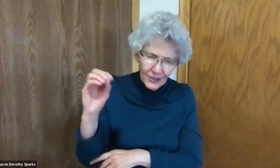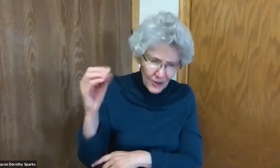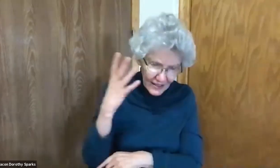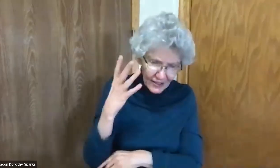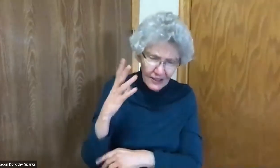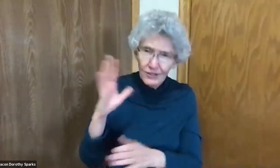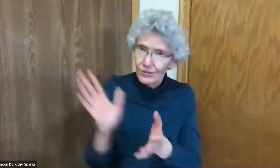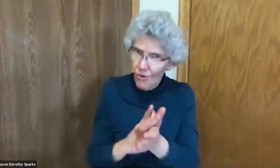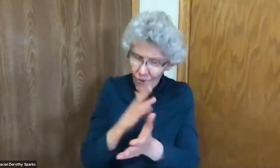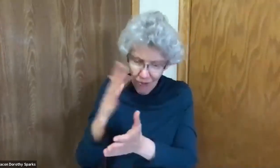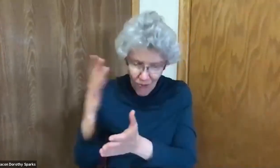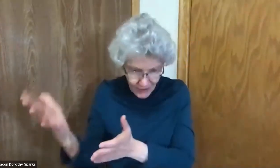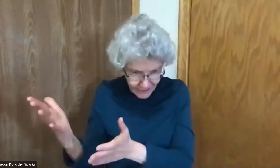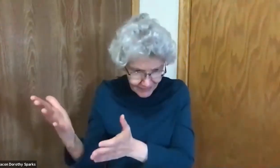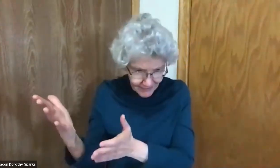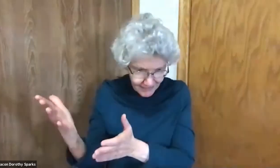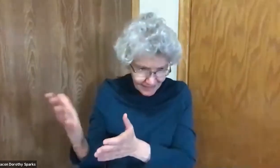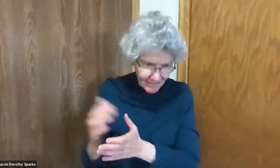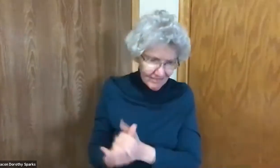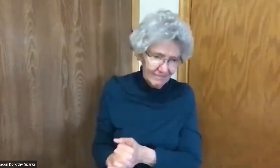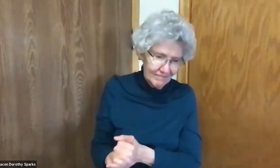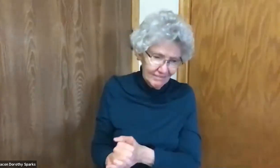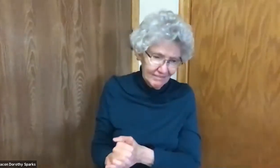God of grace and glory,